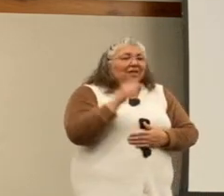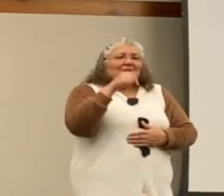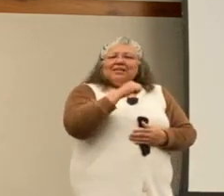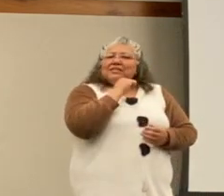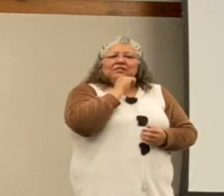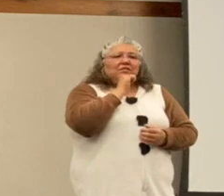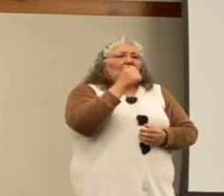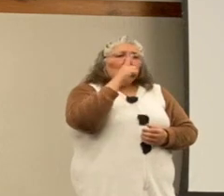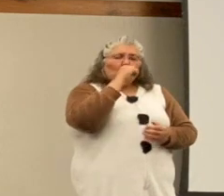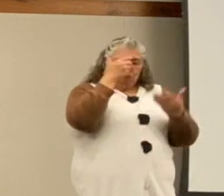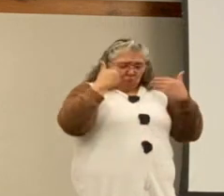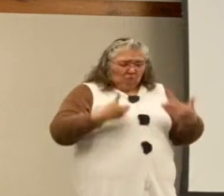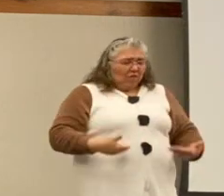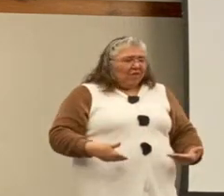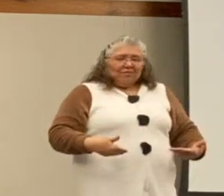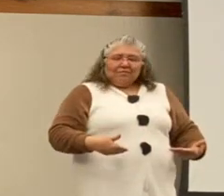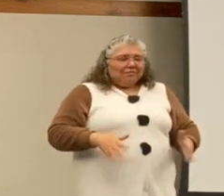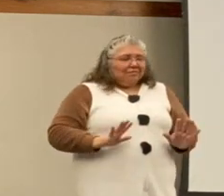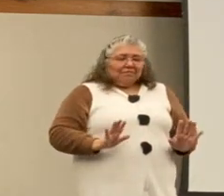not who I want to be.